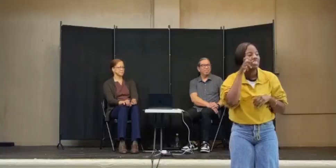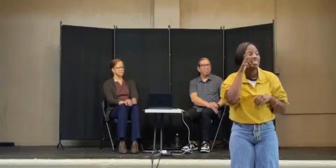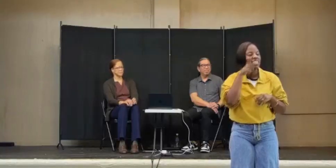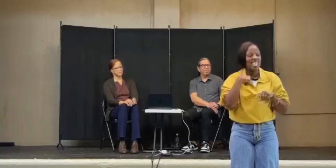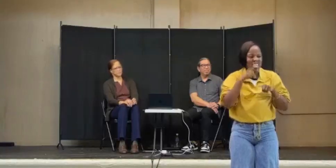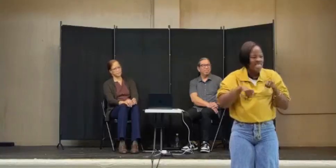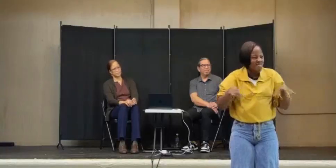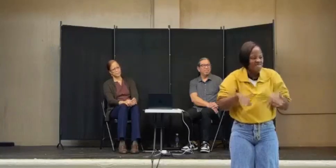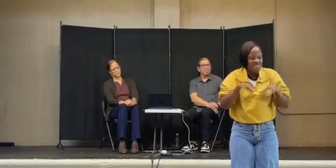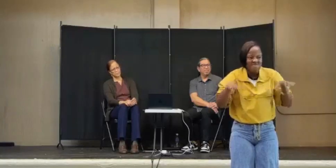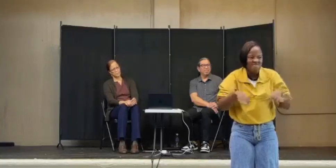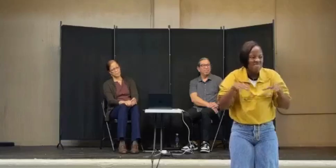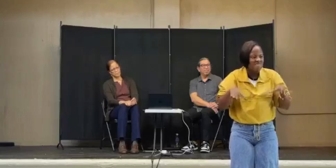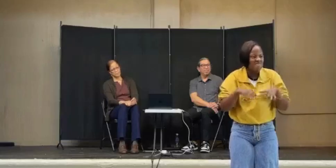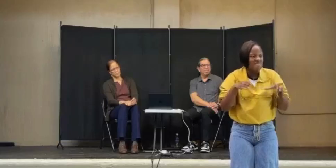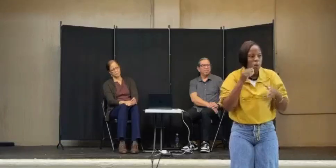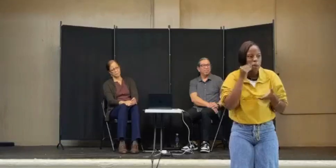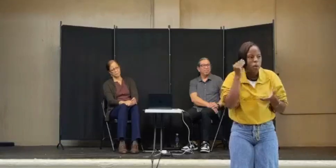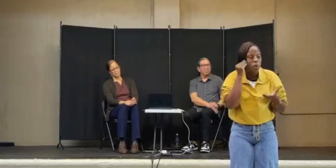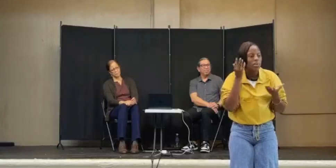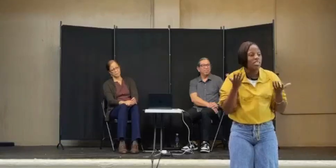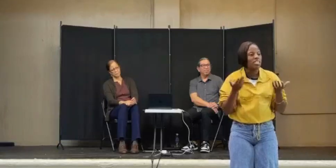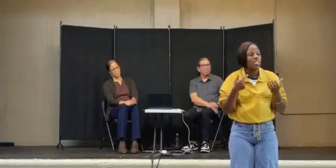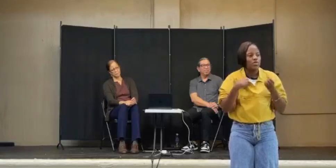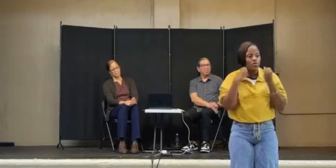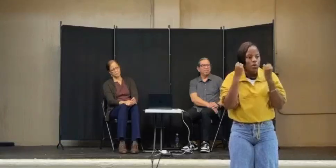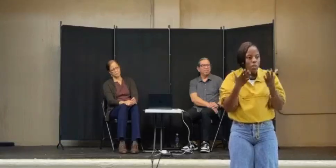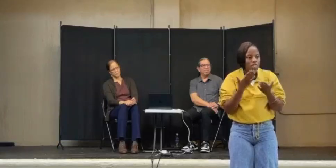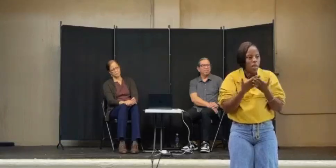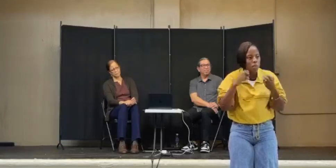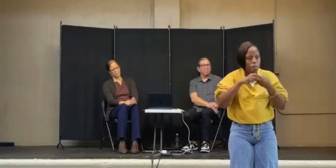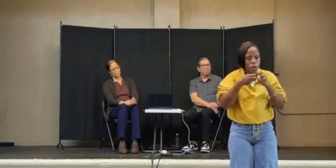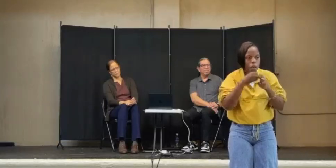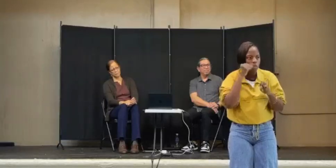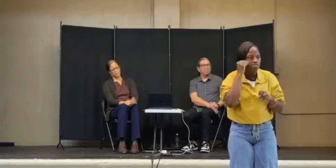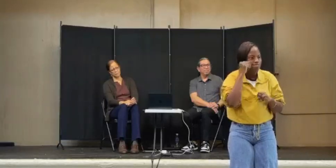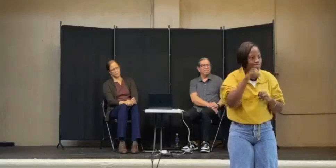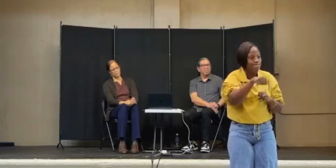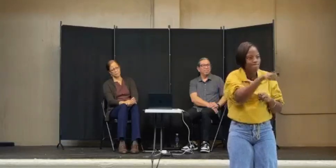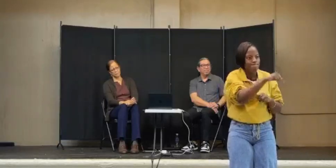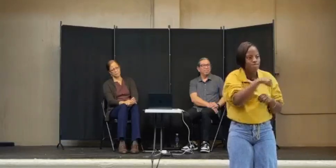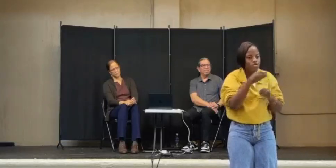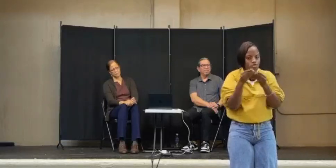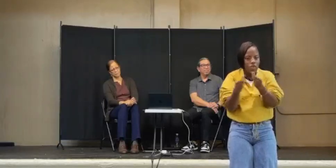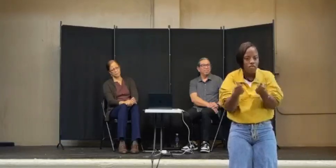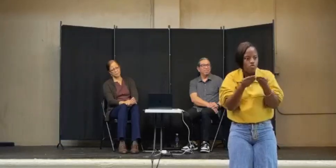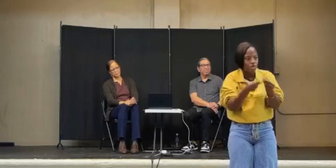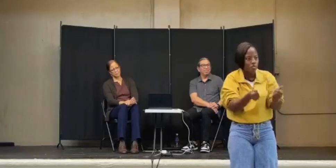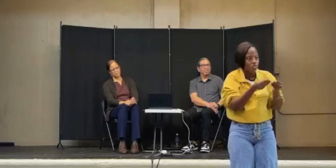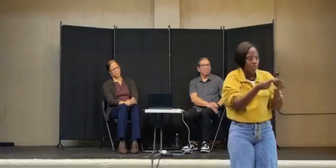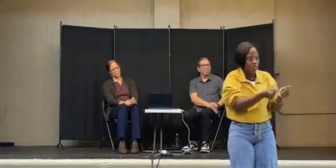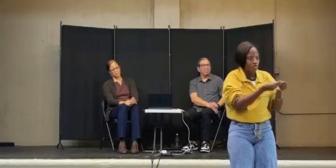around me through my eyes, yes. And there's so many things that I have